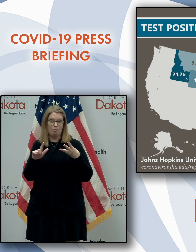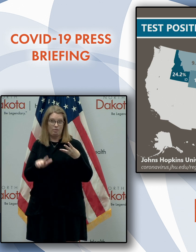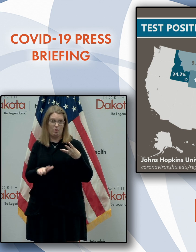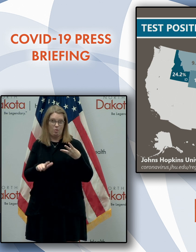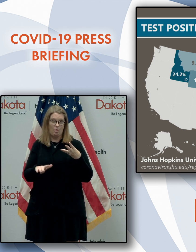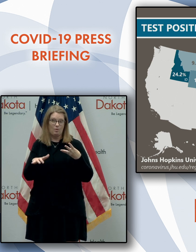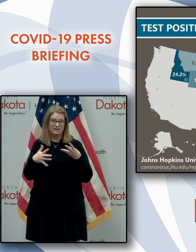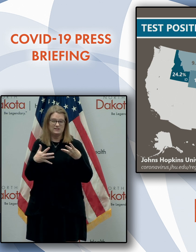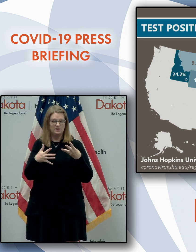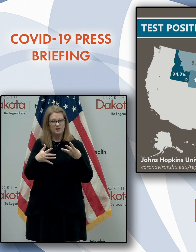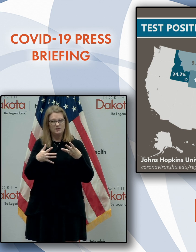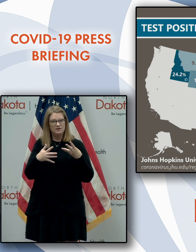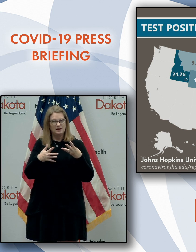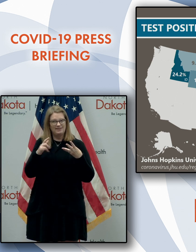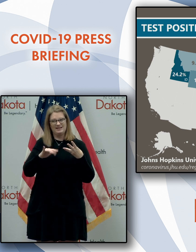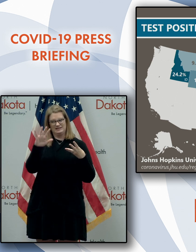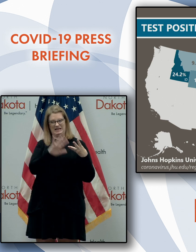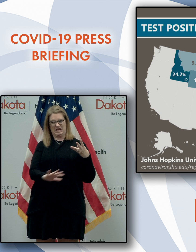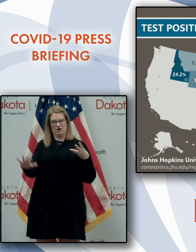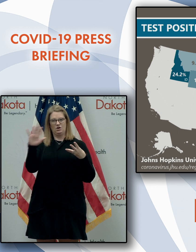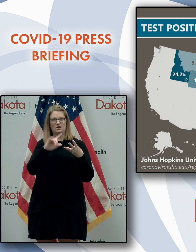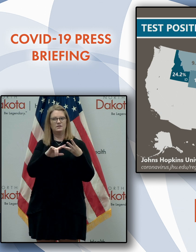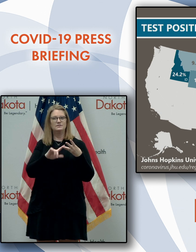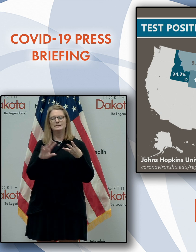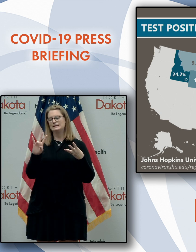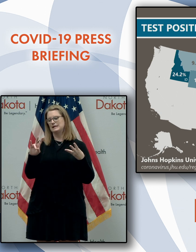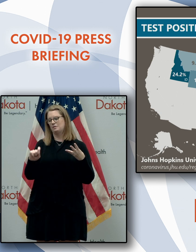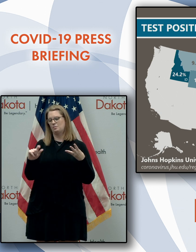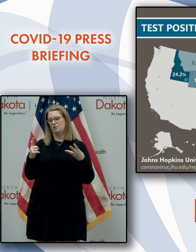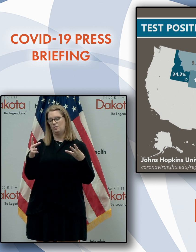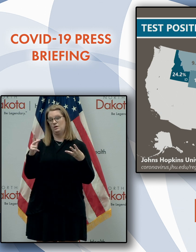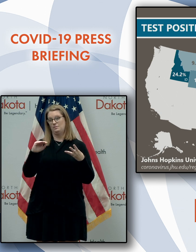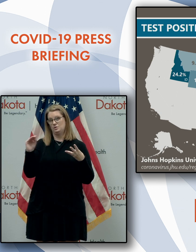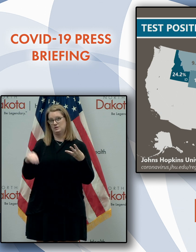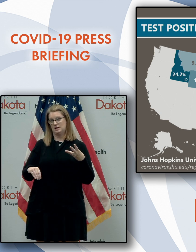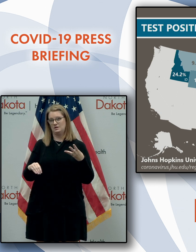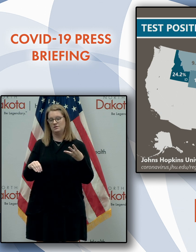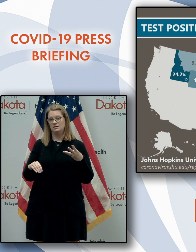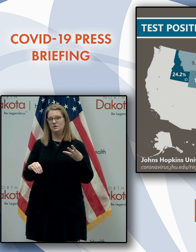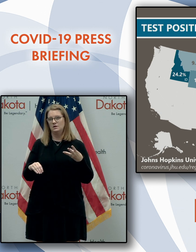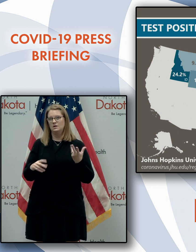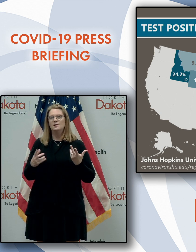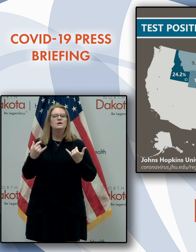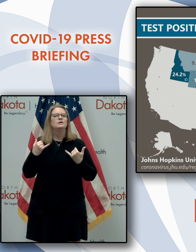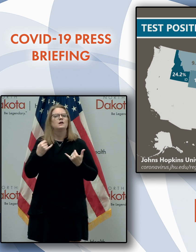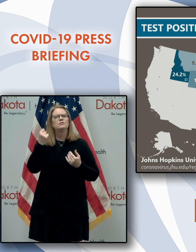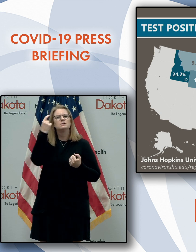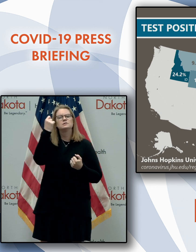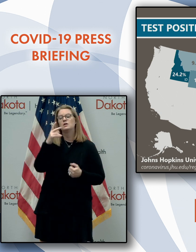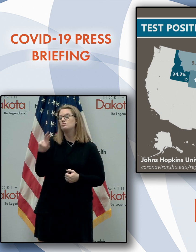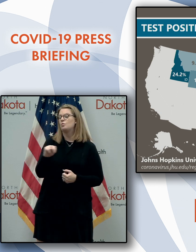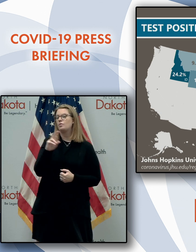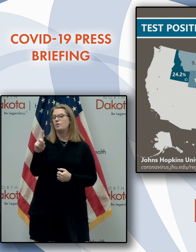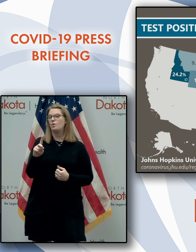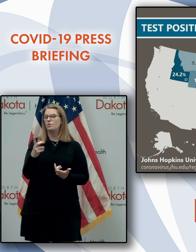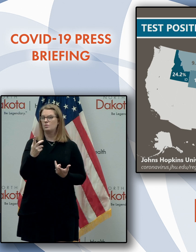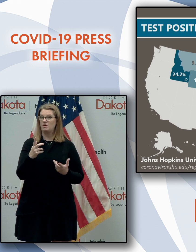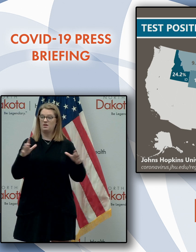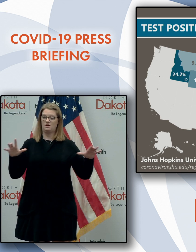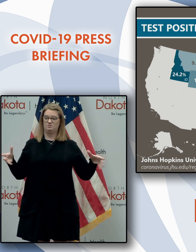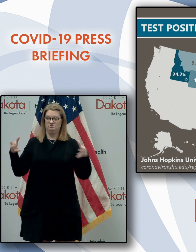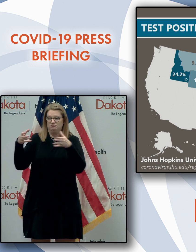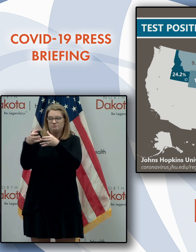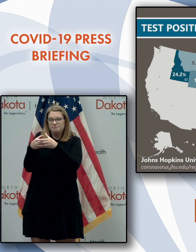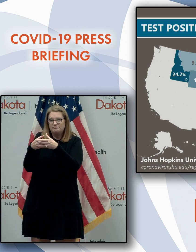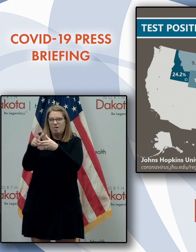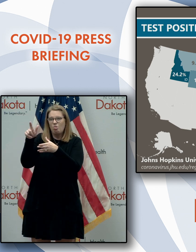entire upper region, North Dakota at 7.3%. But even with North Dakota with our lowest percent positives,